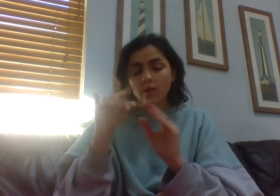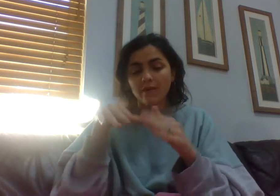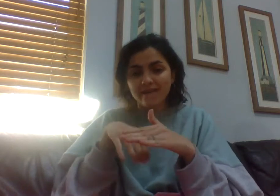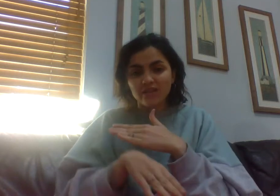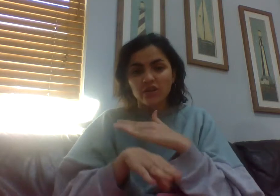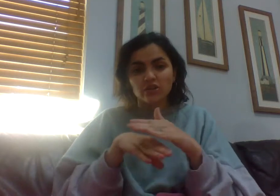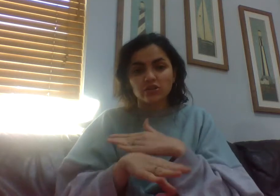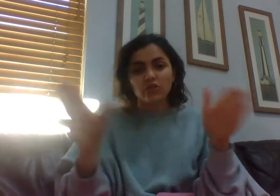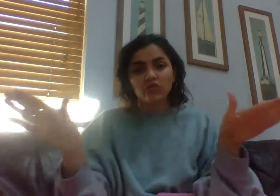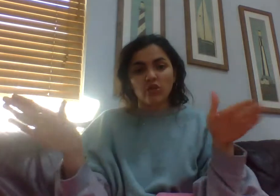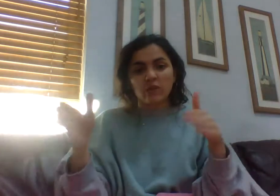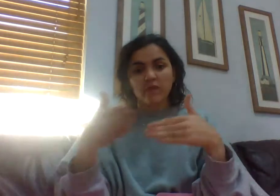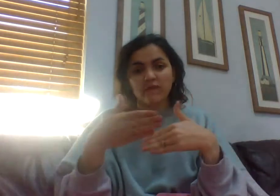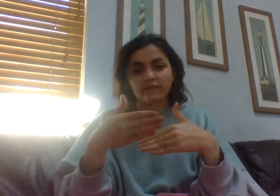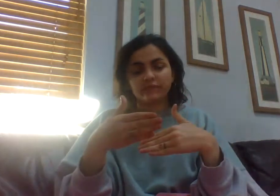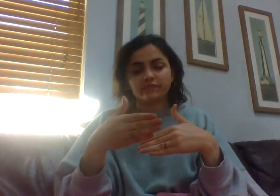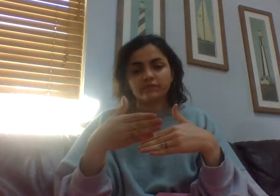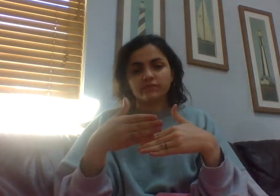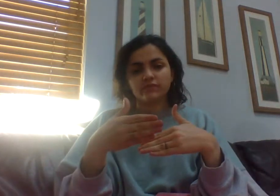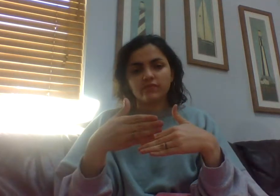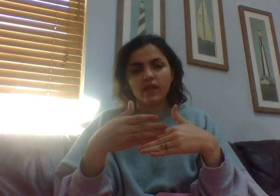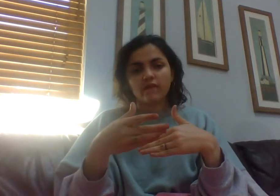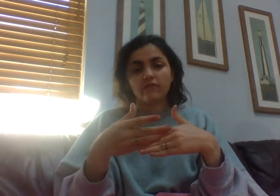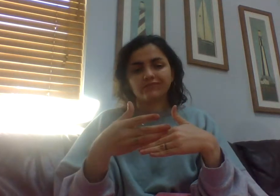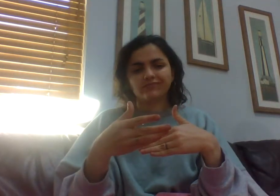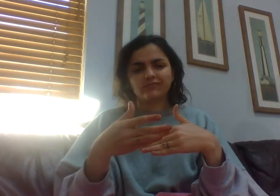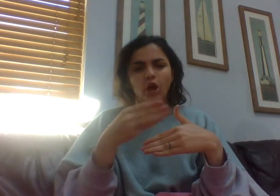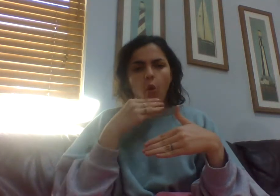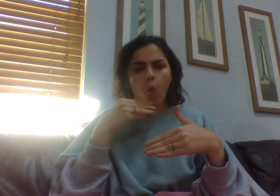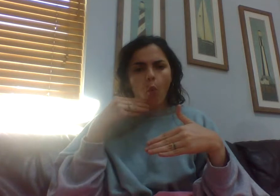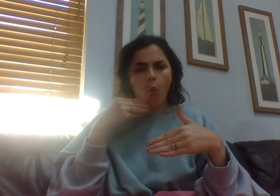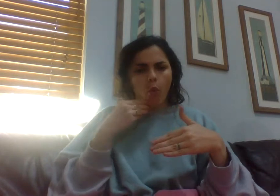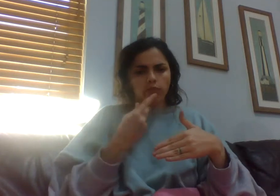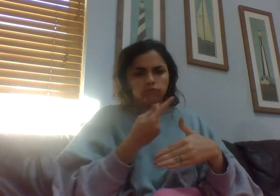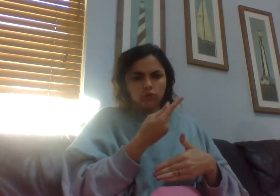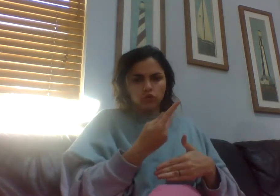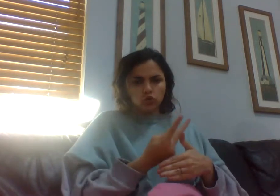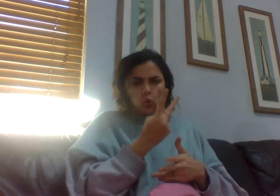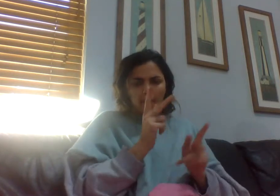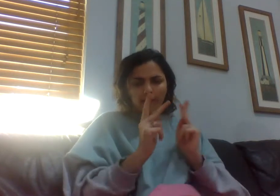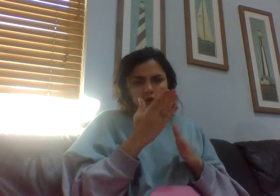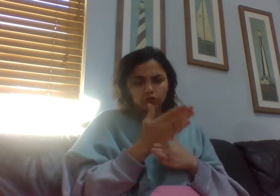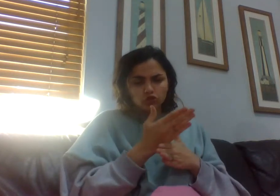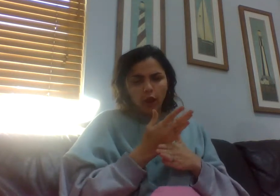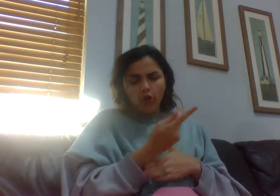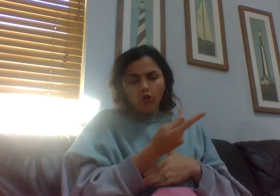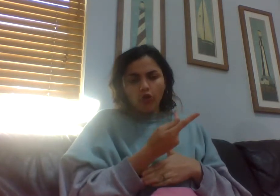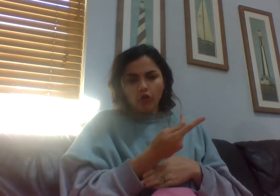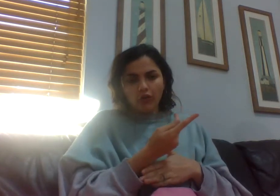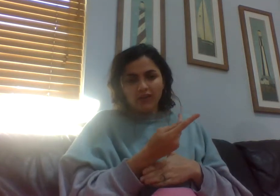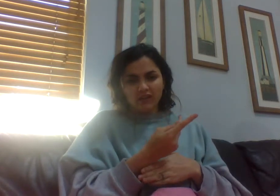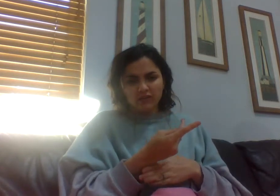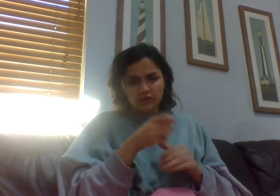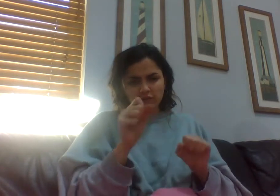a shared residence. Once again, not only do we have this kind of strange perspective artistically, but